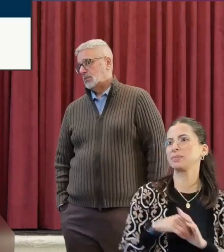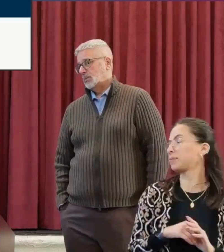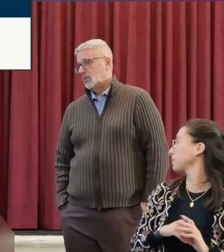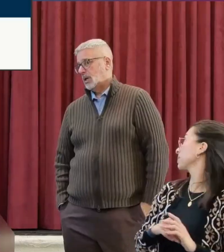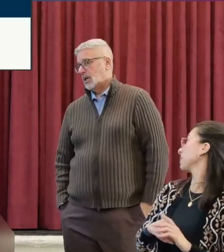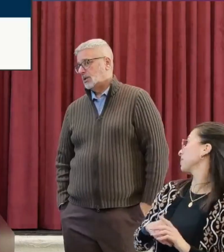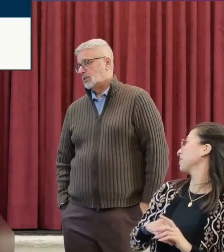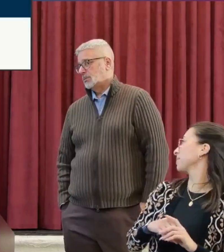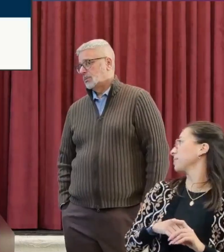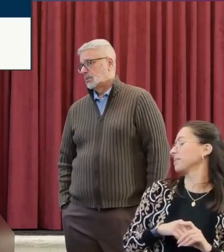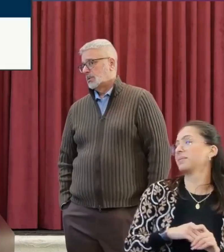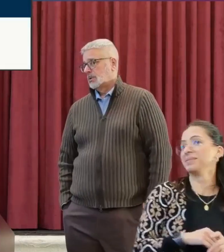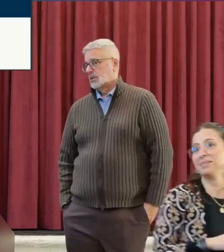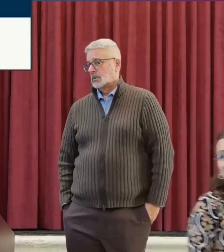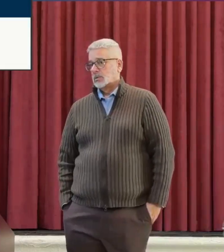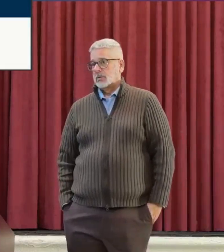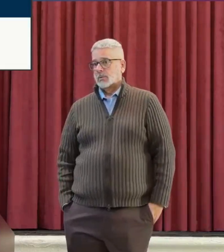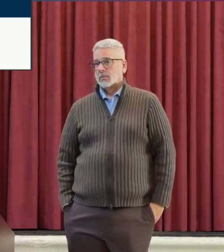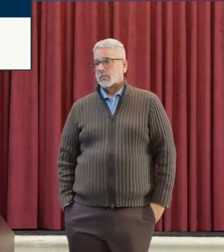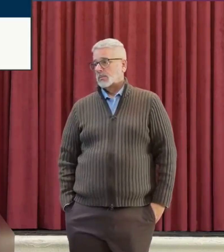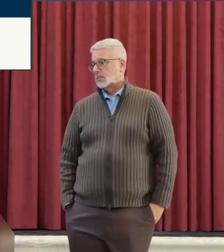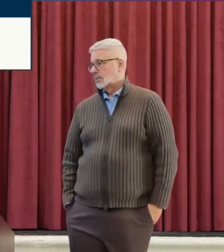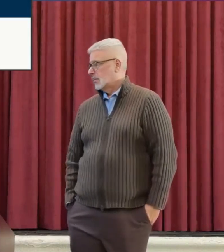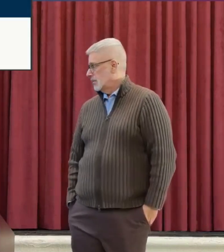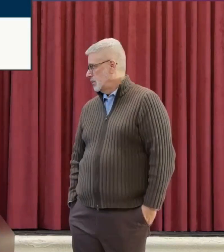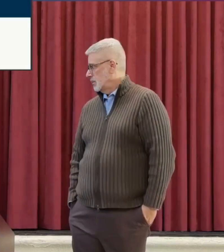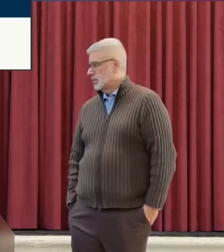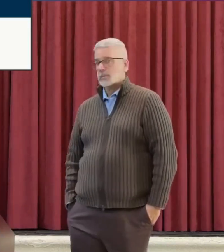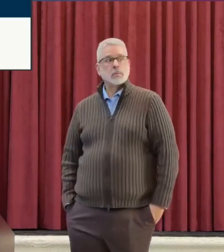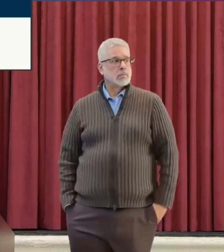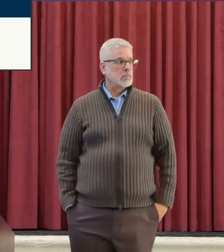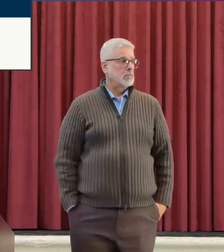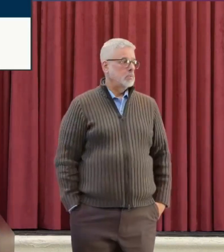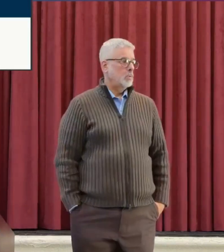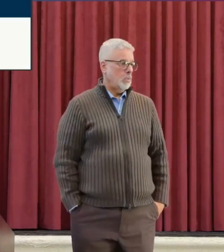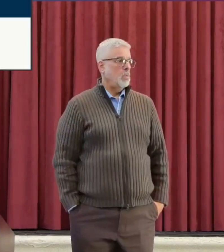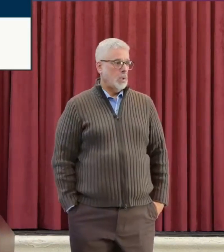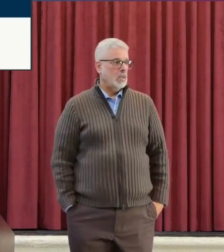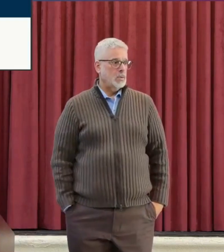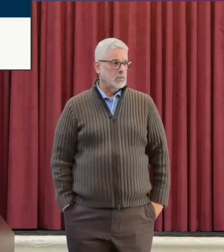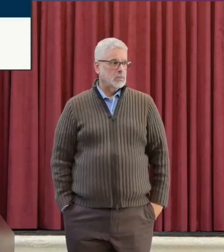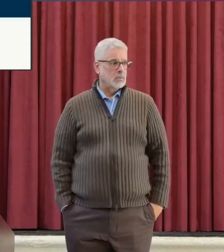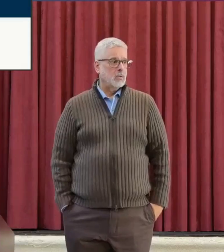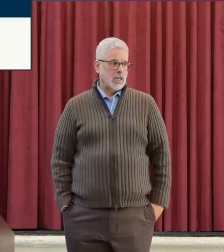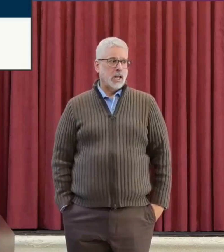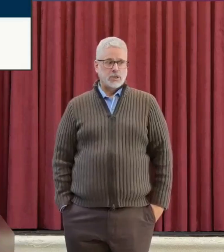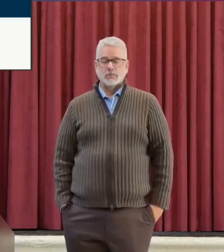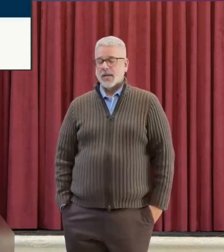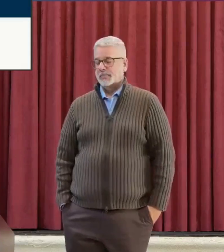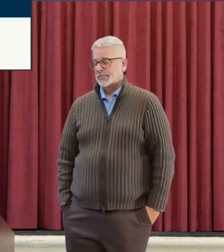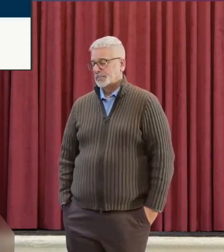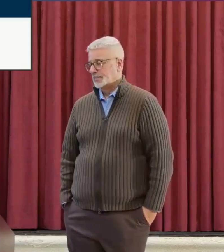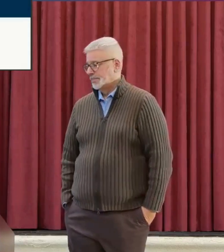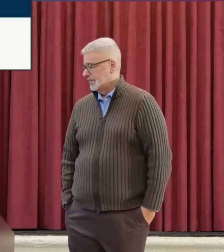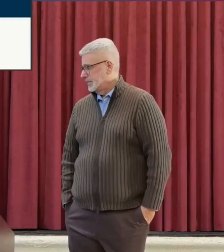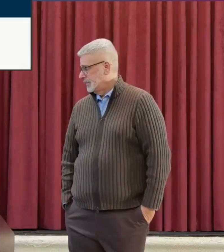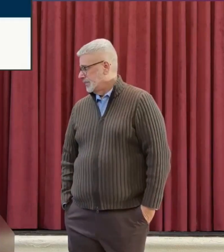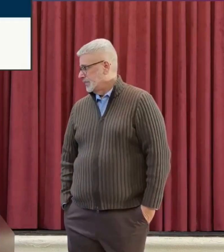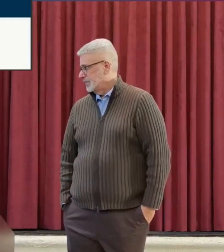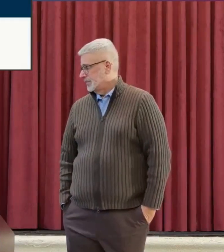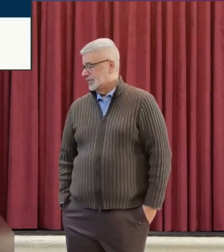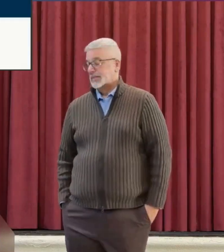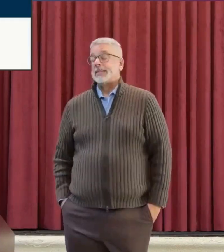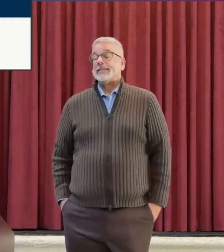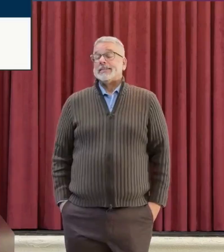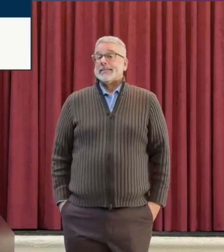she's asking her to, repeat the sign. So my mom did give that information out, what did she do? Is that right?